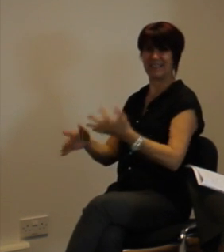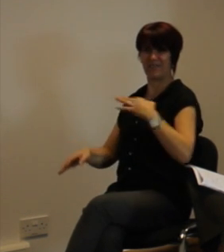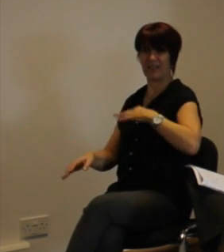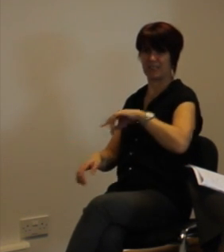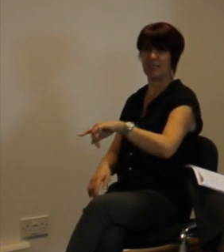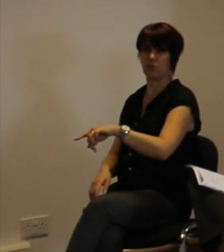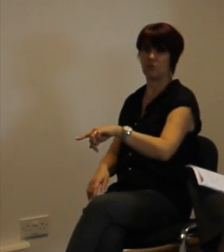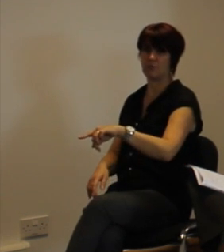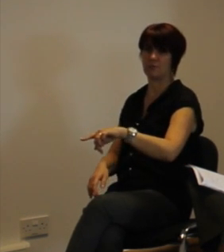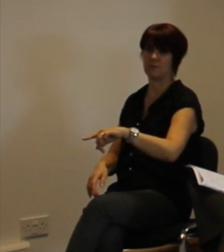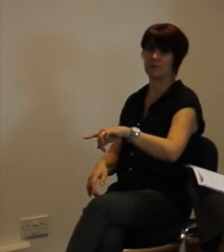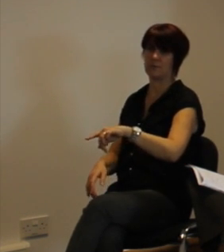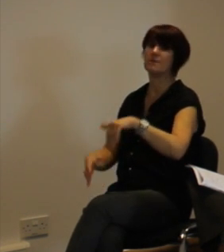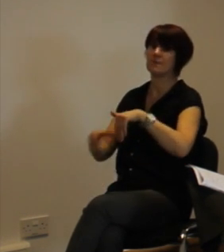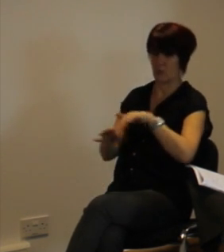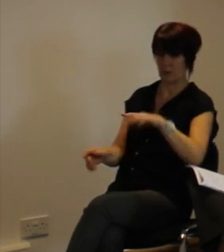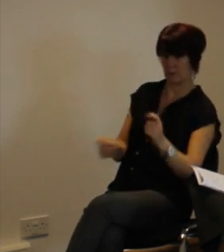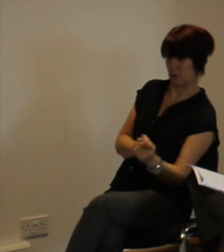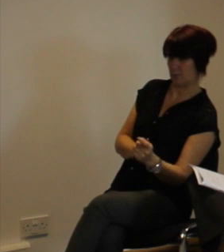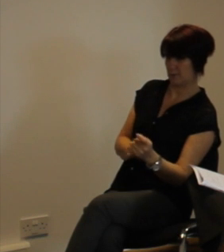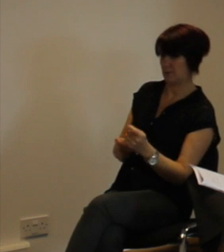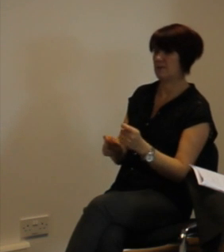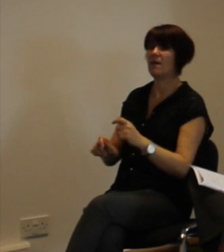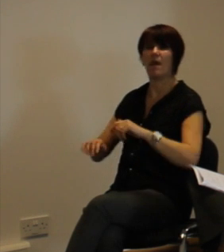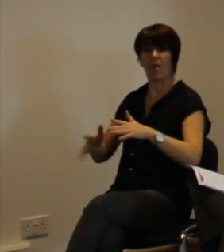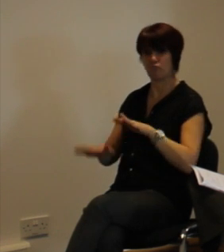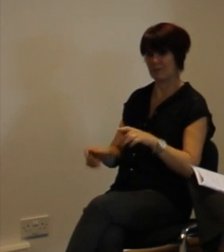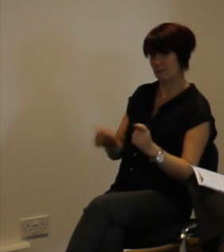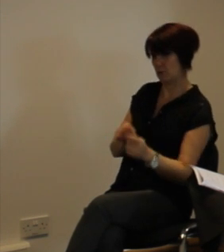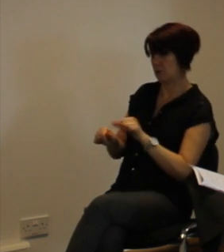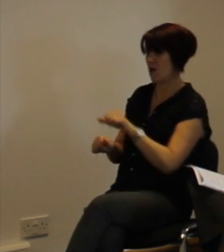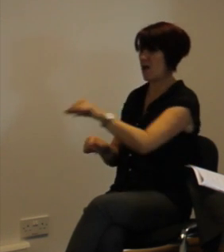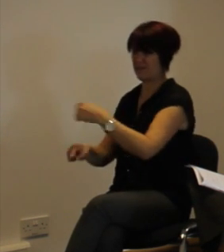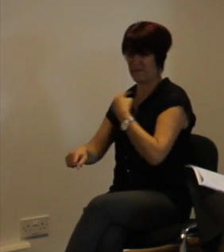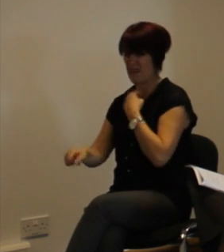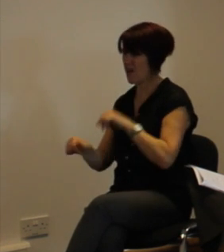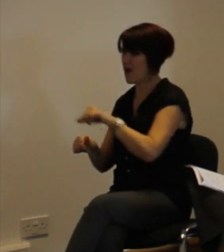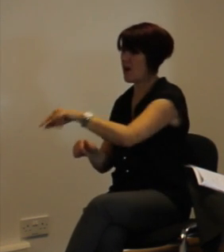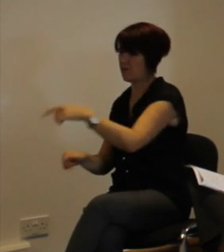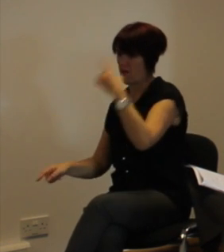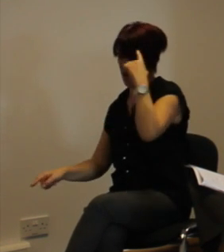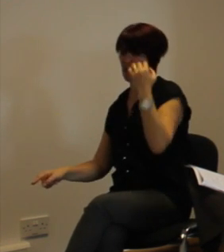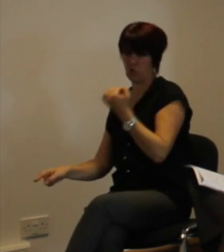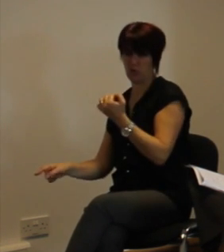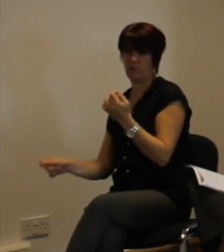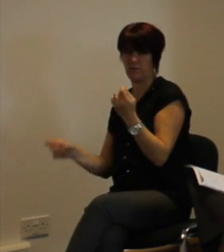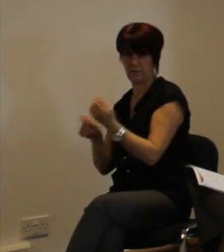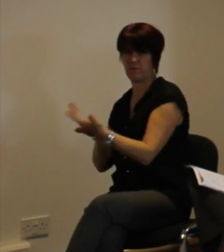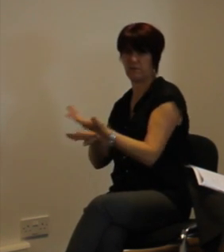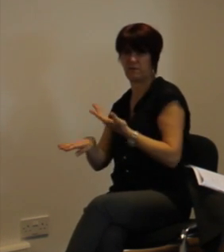learner, we need to apply reasonable adjustment. We need to find that. It's not, special considerations aren't the